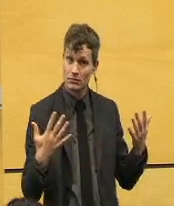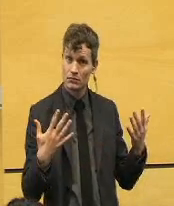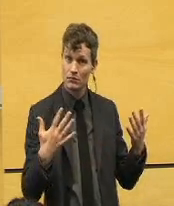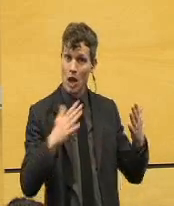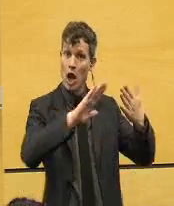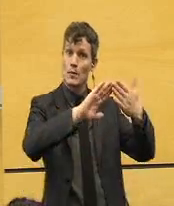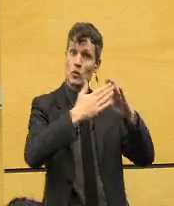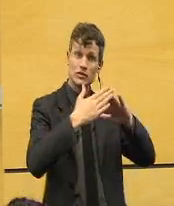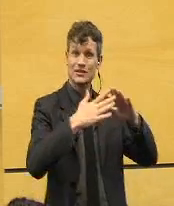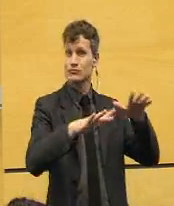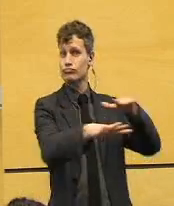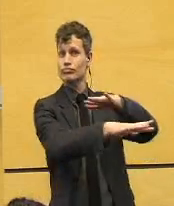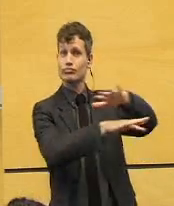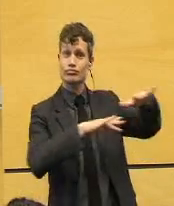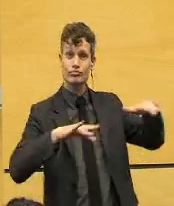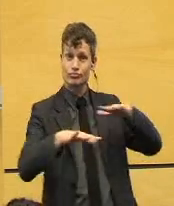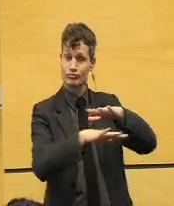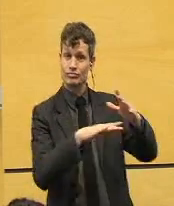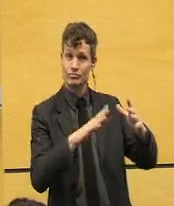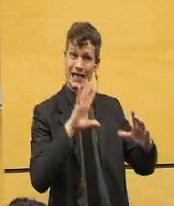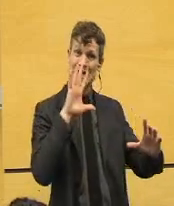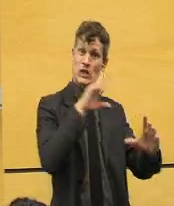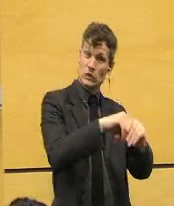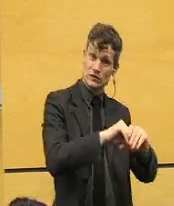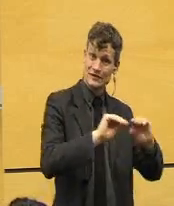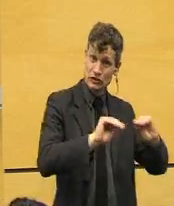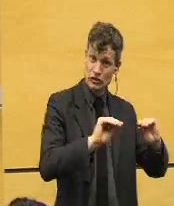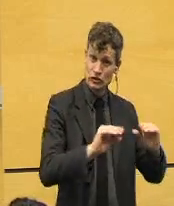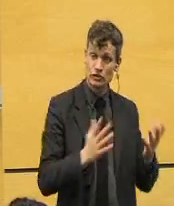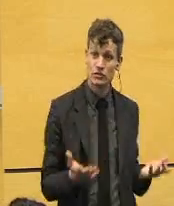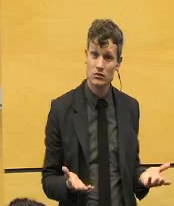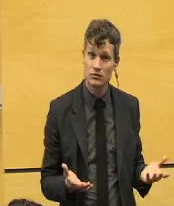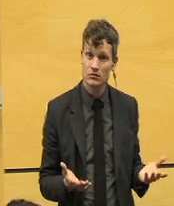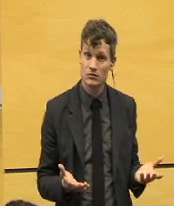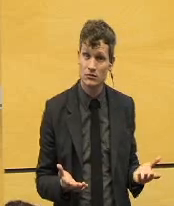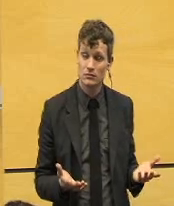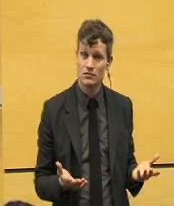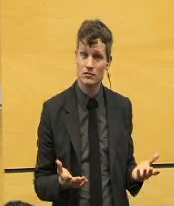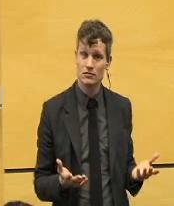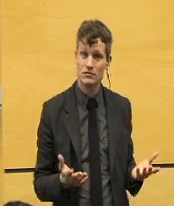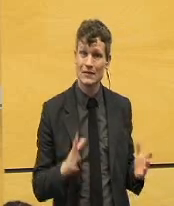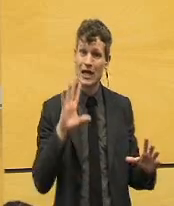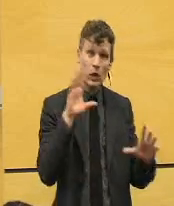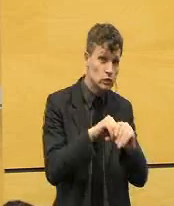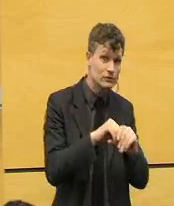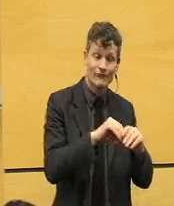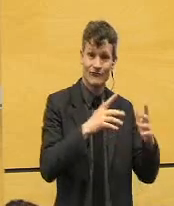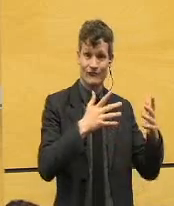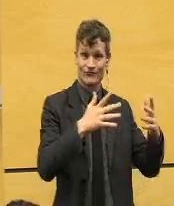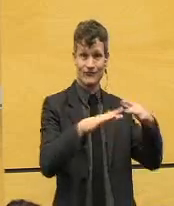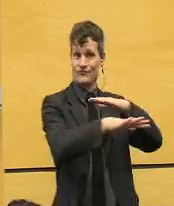shift from this model to inclusiveness in the society, for instance,